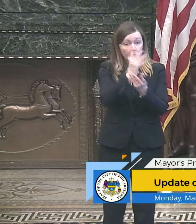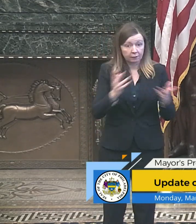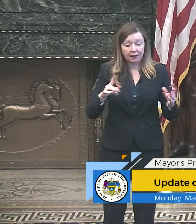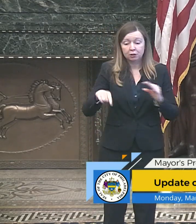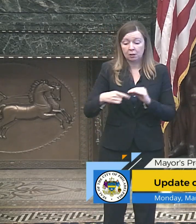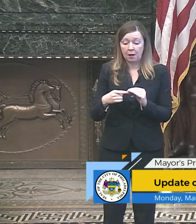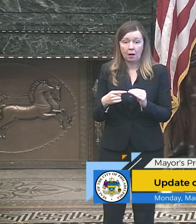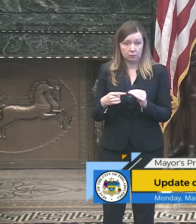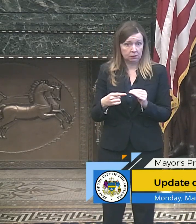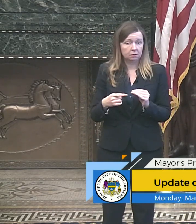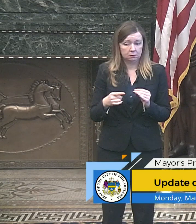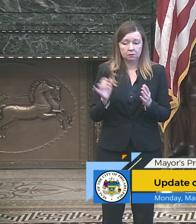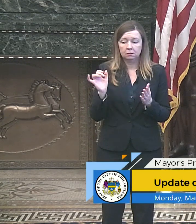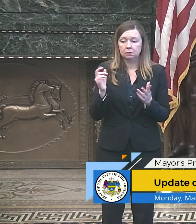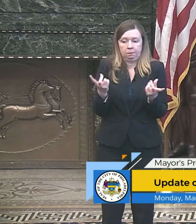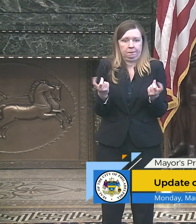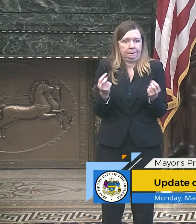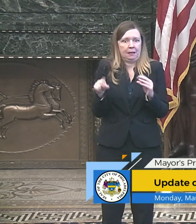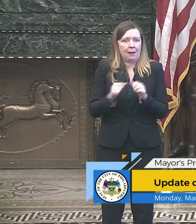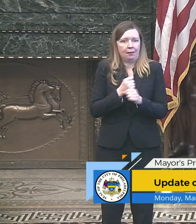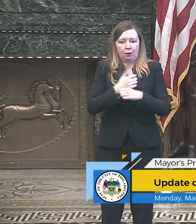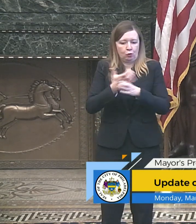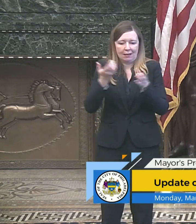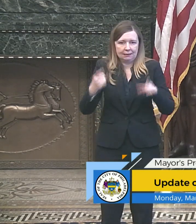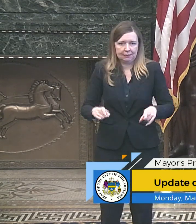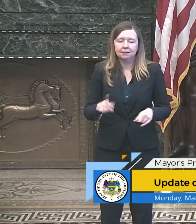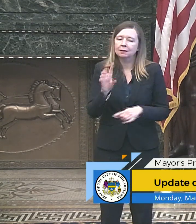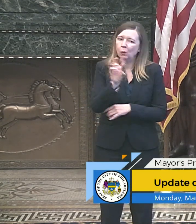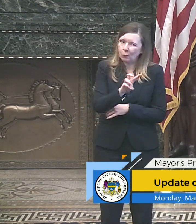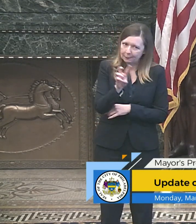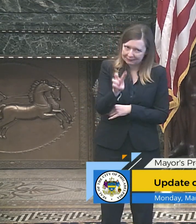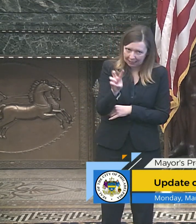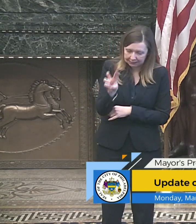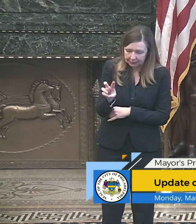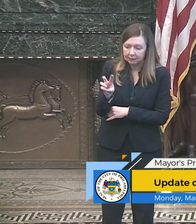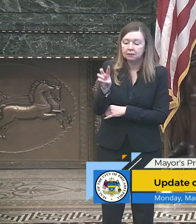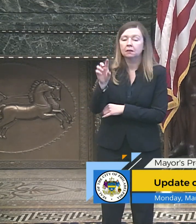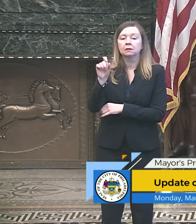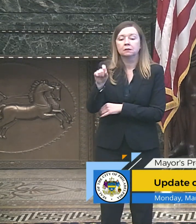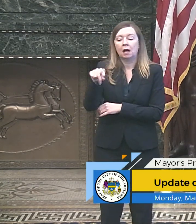on what to do about this crisis is at our website,